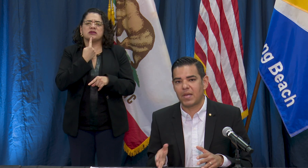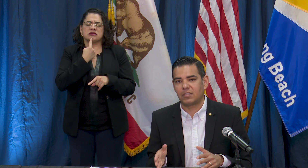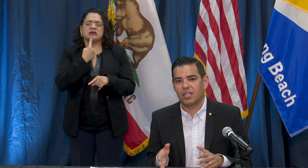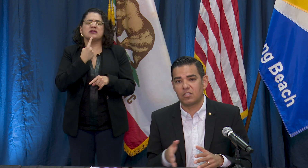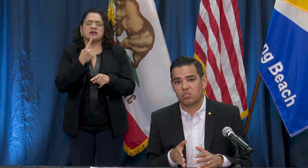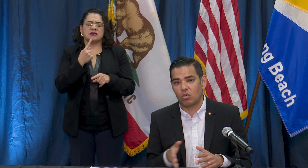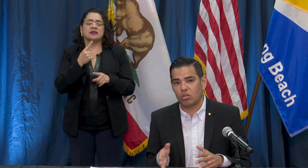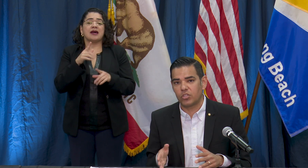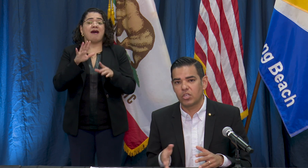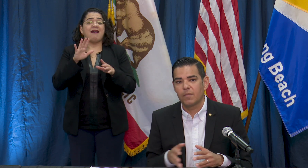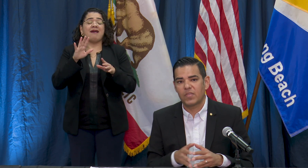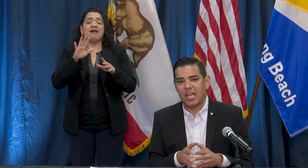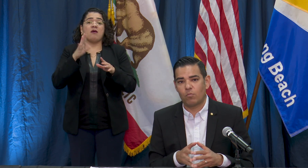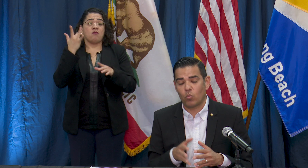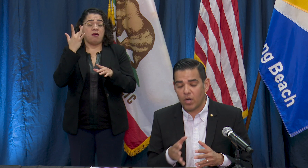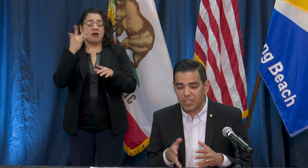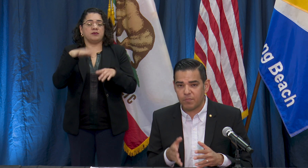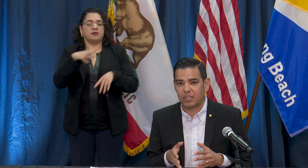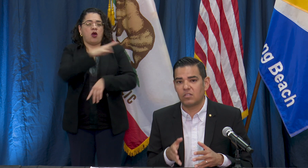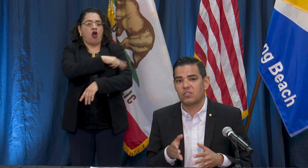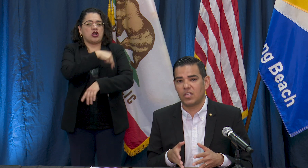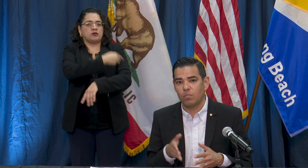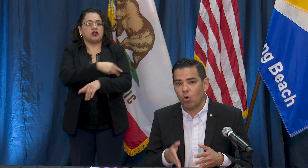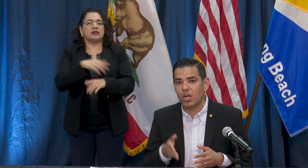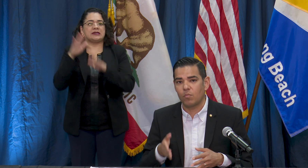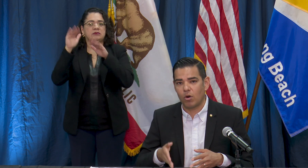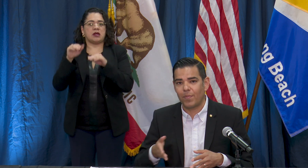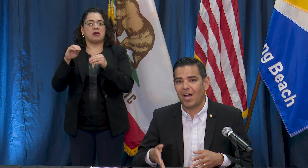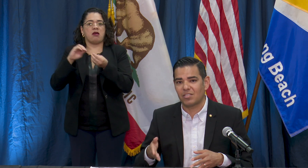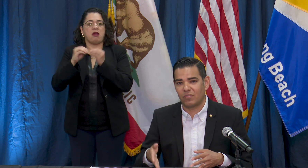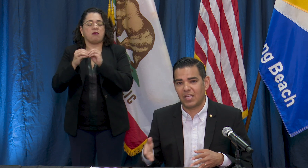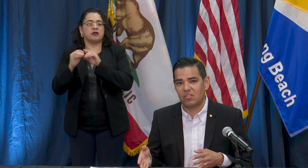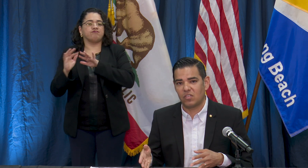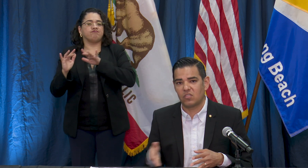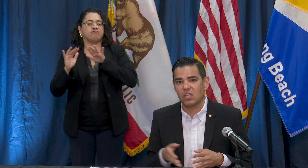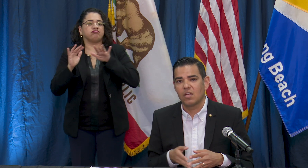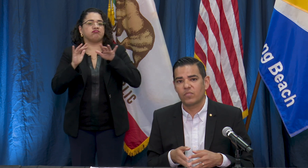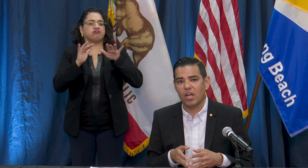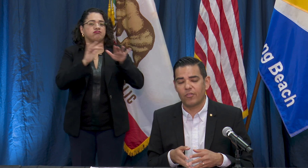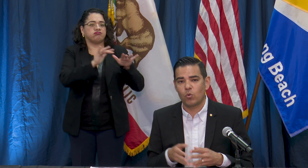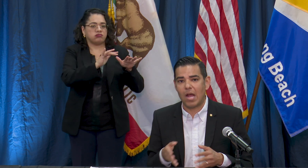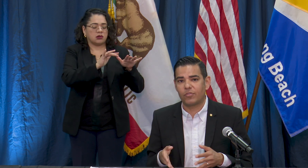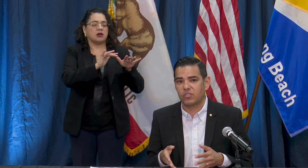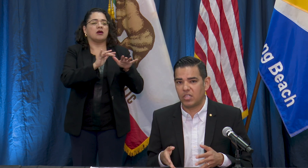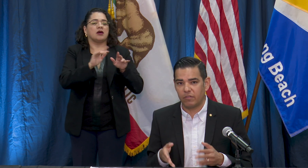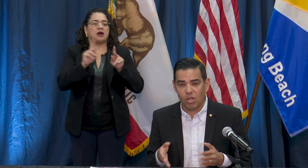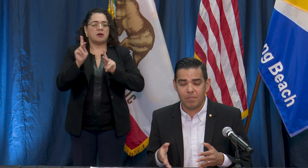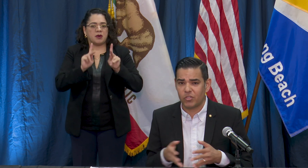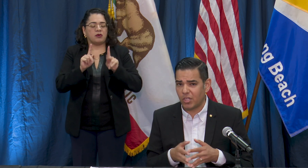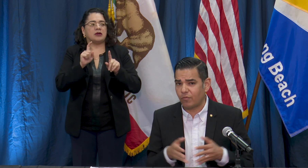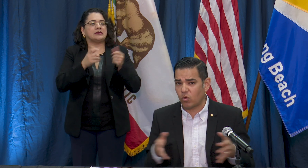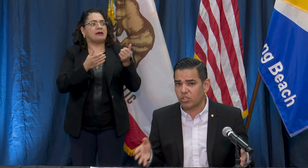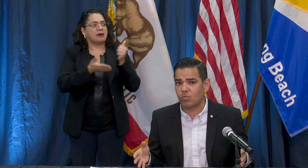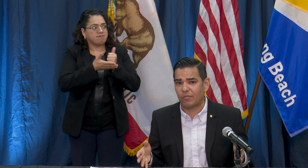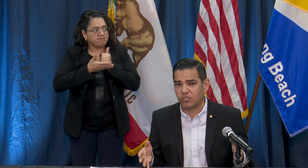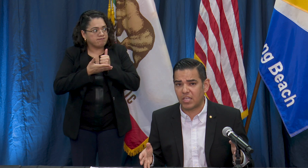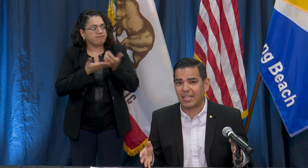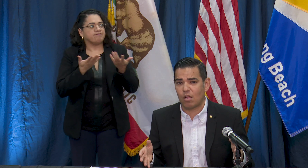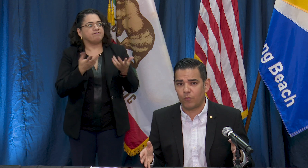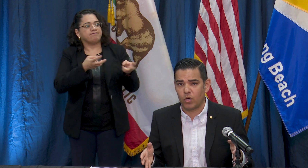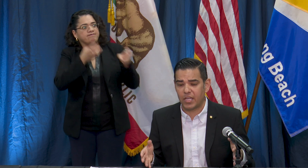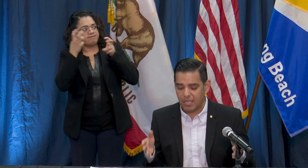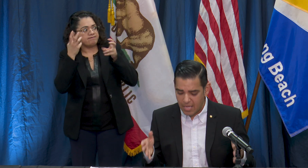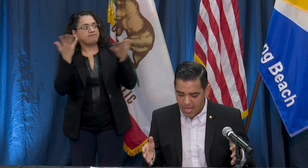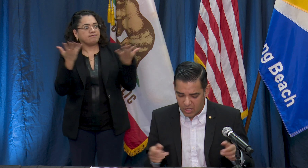is expecting a surge, and where we're expecting to see more and more positive cases throughout the city of Long Beach, and of course throughout the